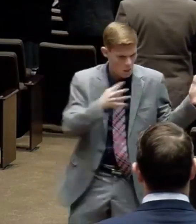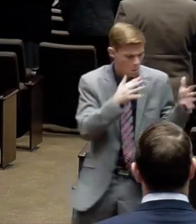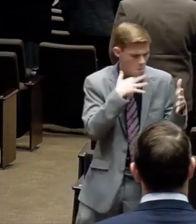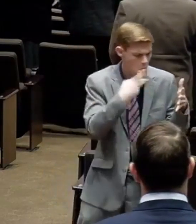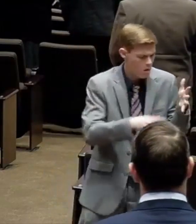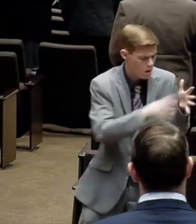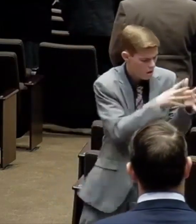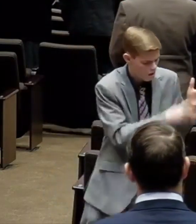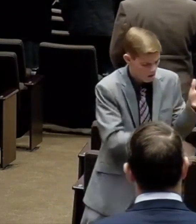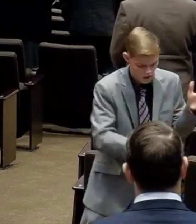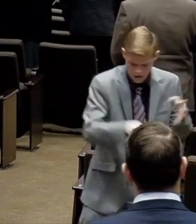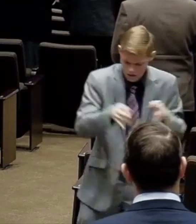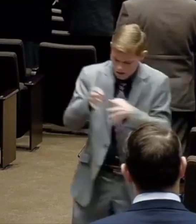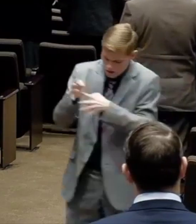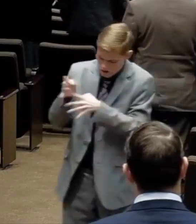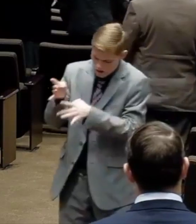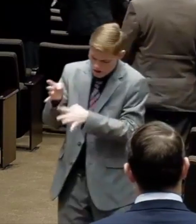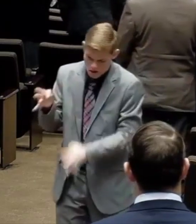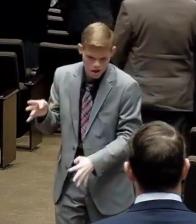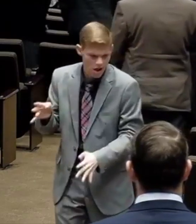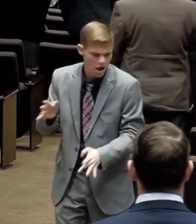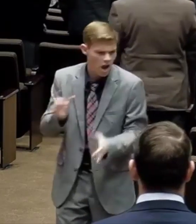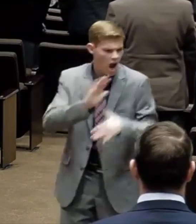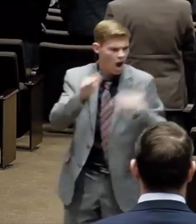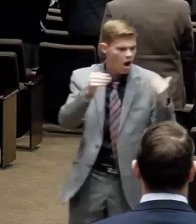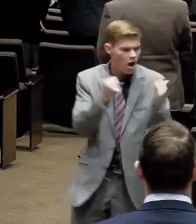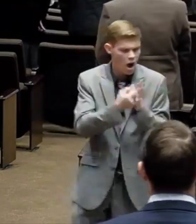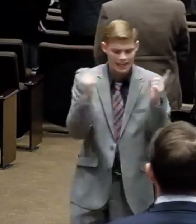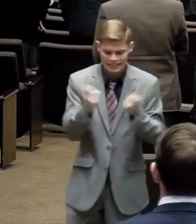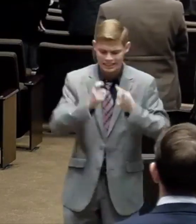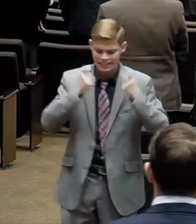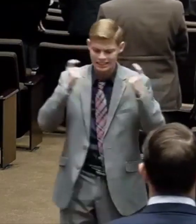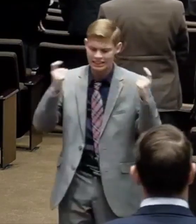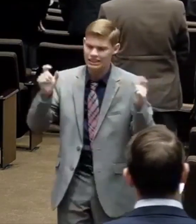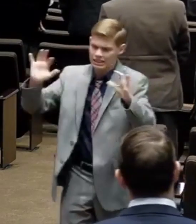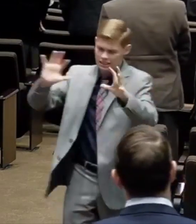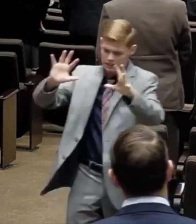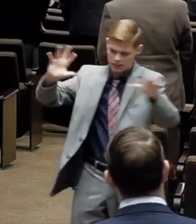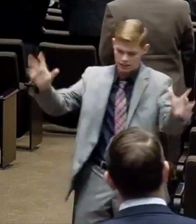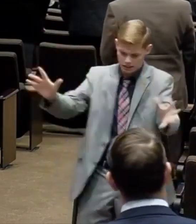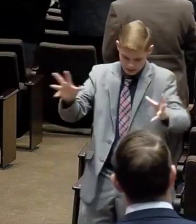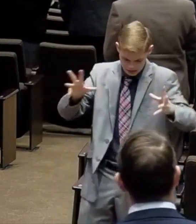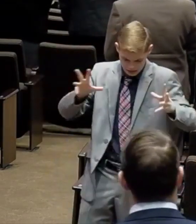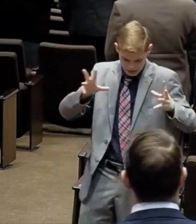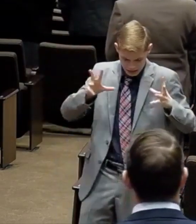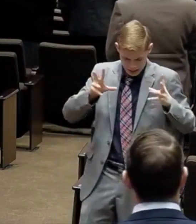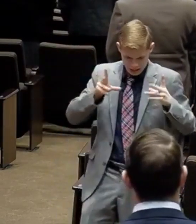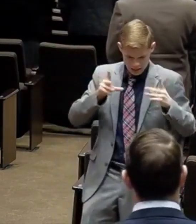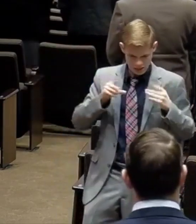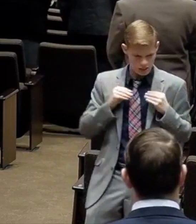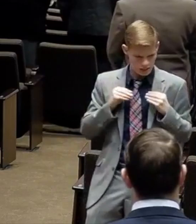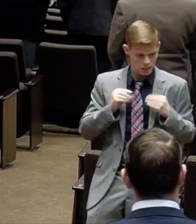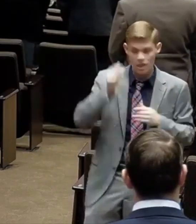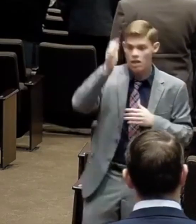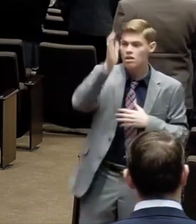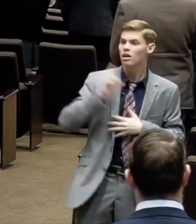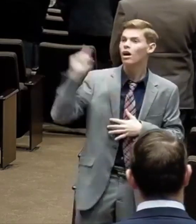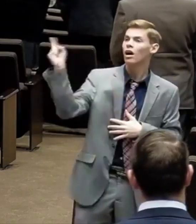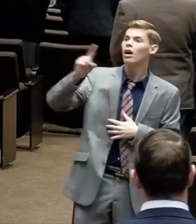Bearing all the guilt of sinful men. God